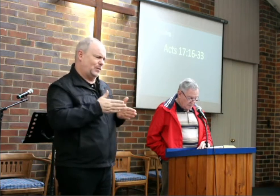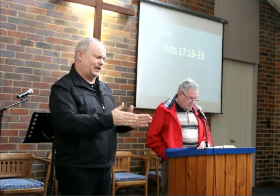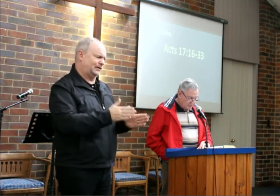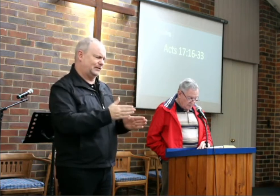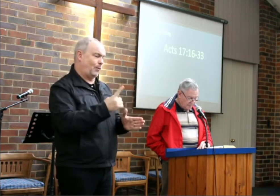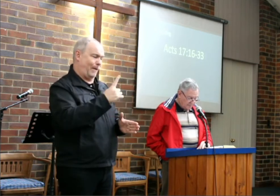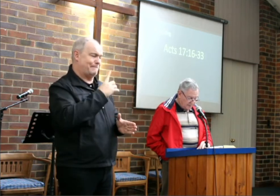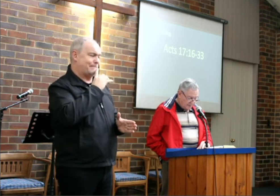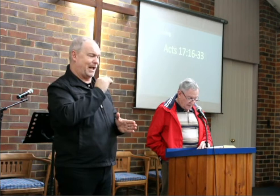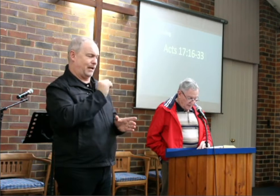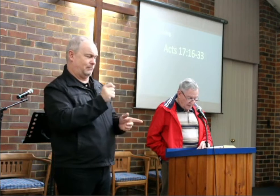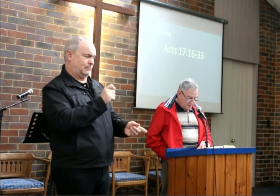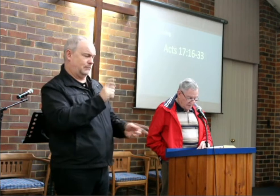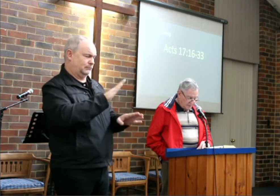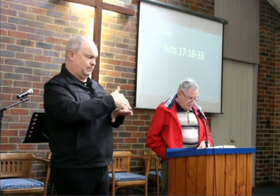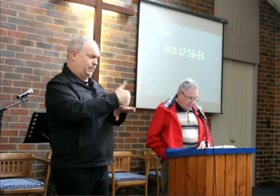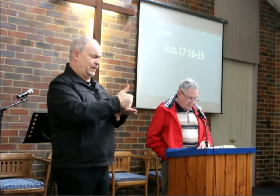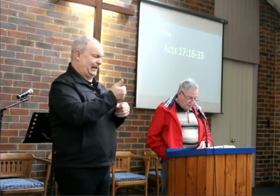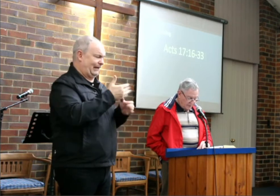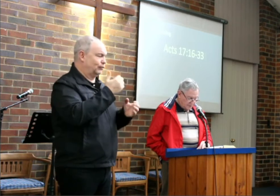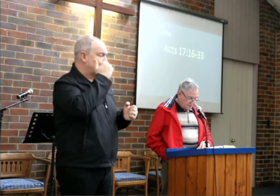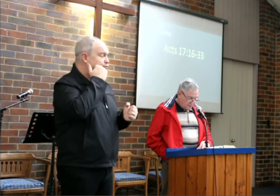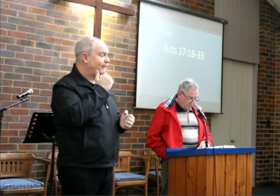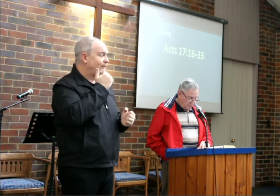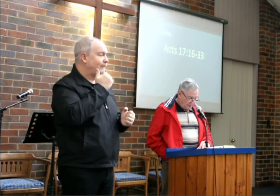has appointed. He has given proof of